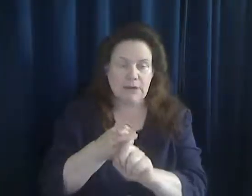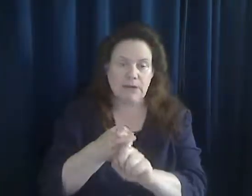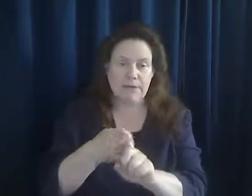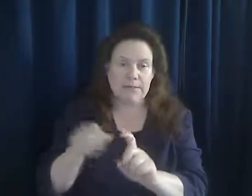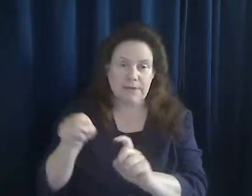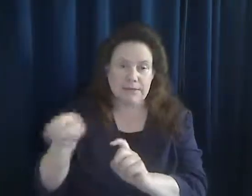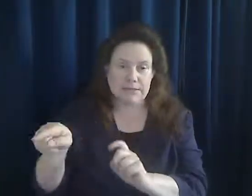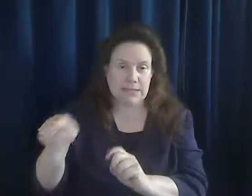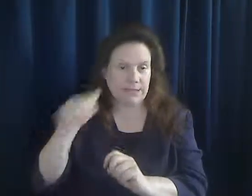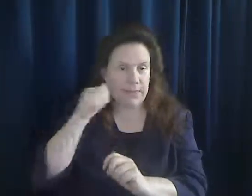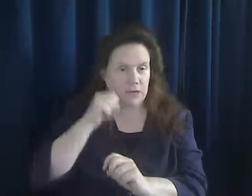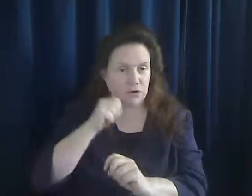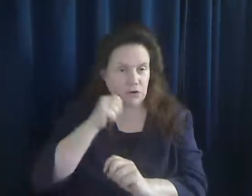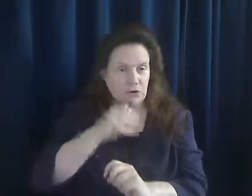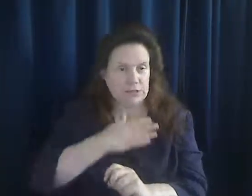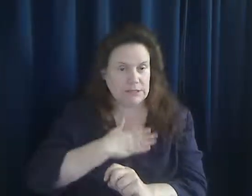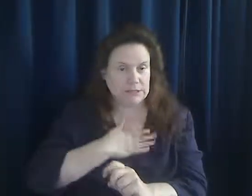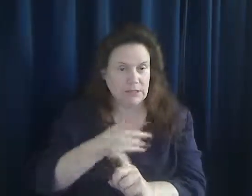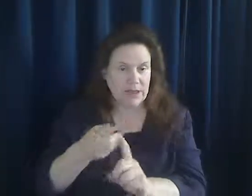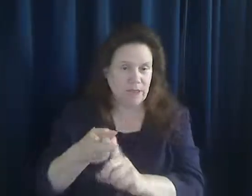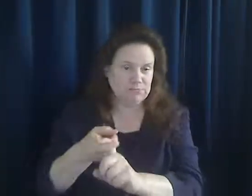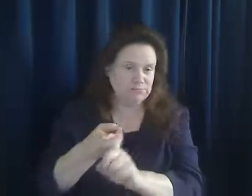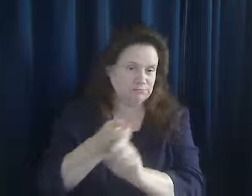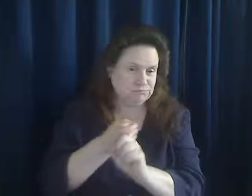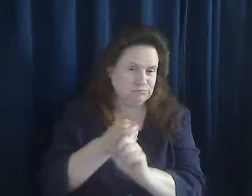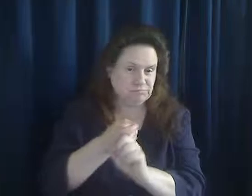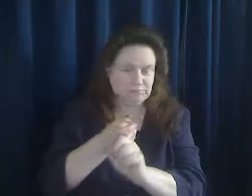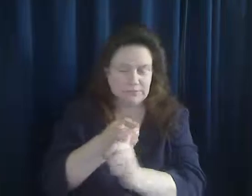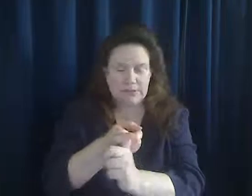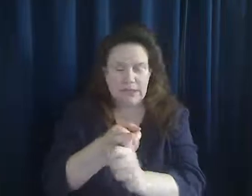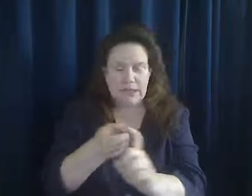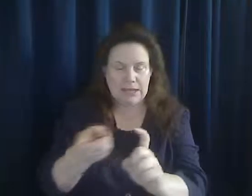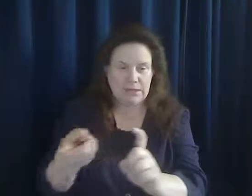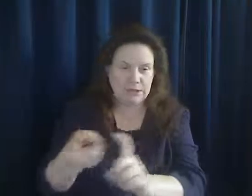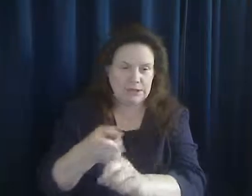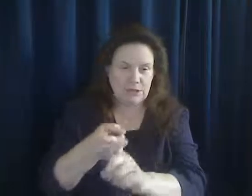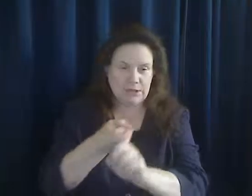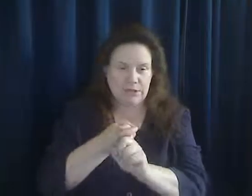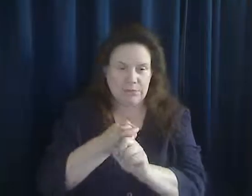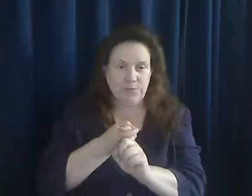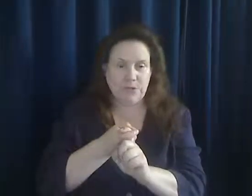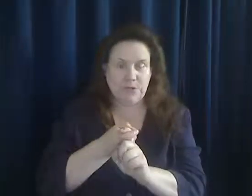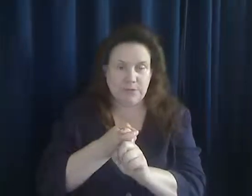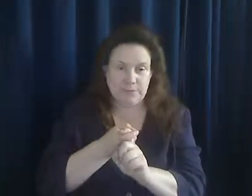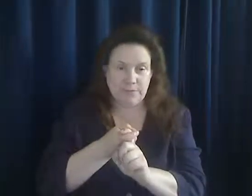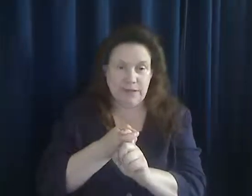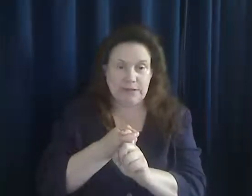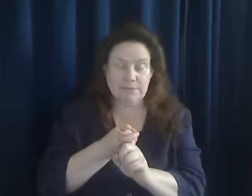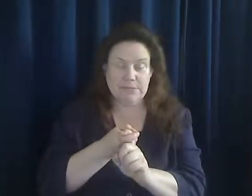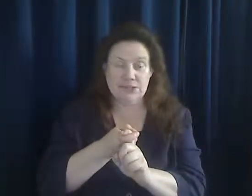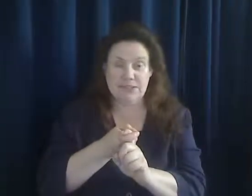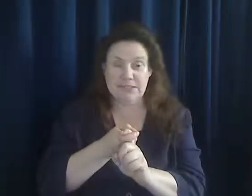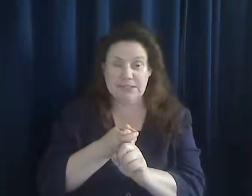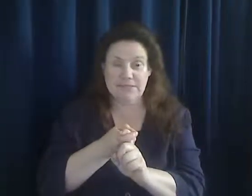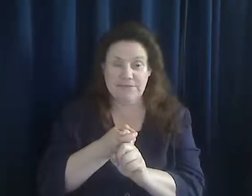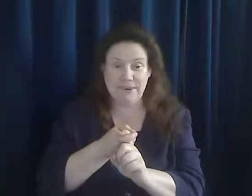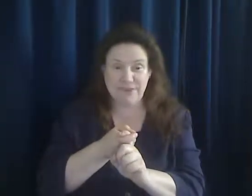so if I say that girl is my, and I just hook it and bring it close to my body, it means she is a very